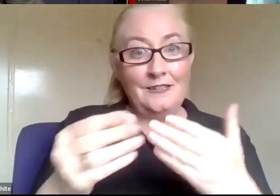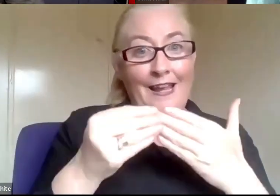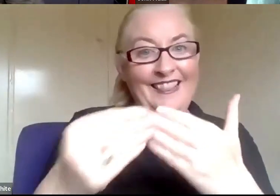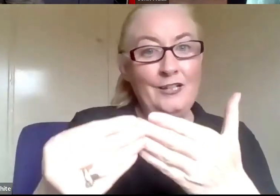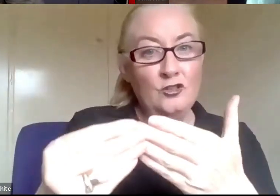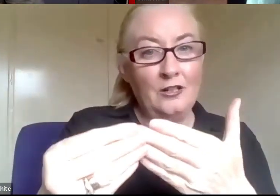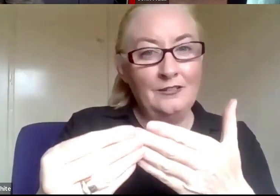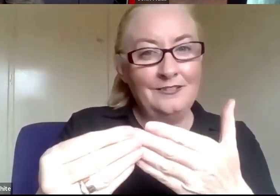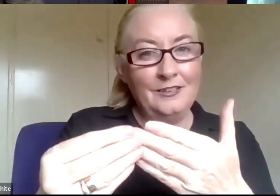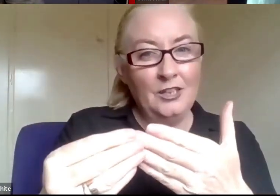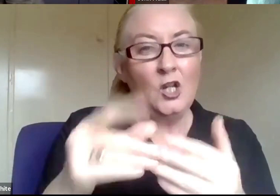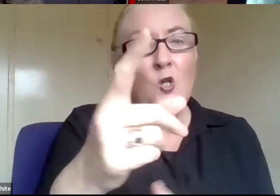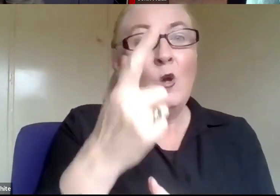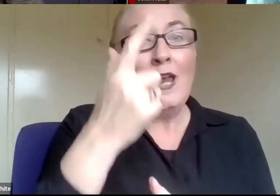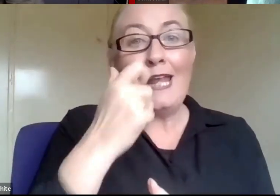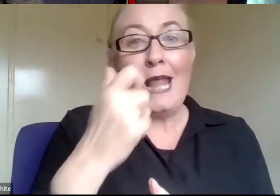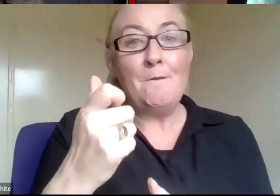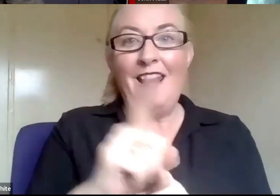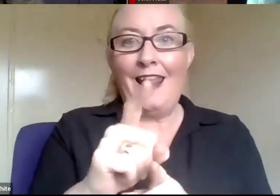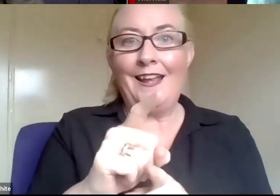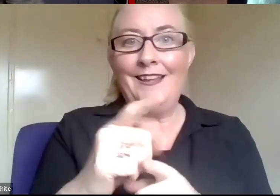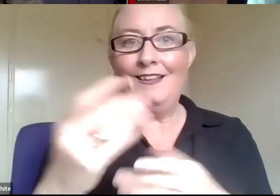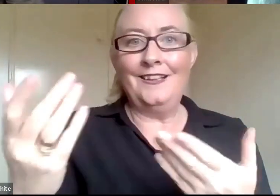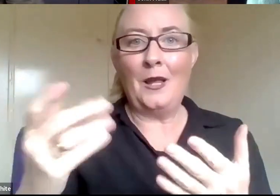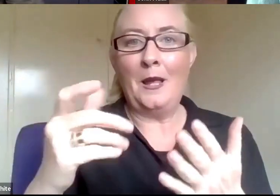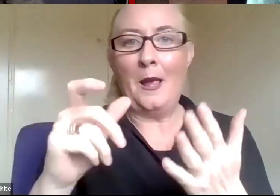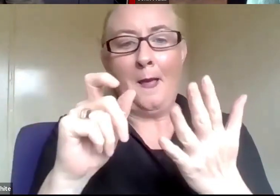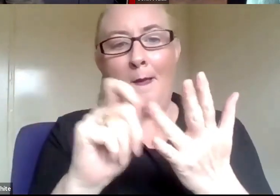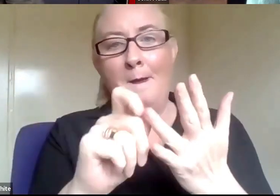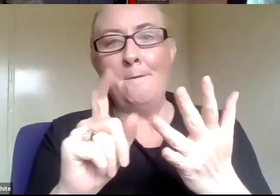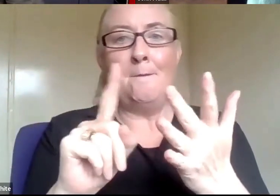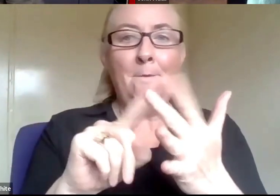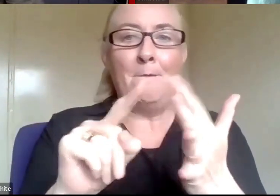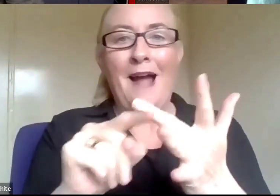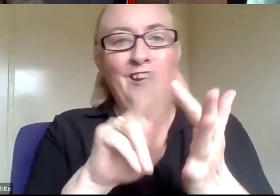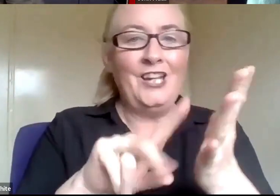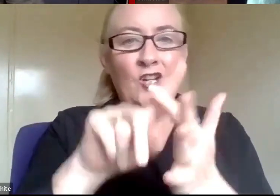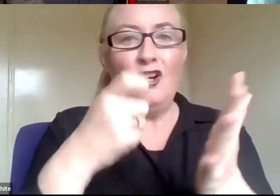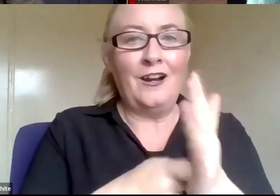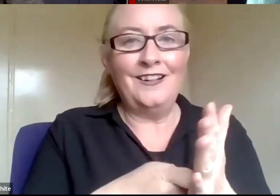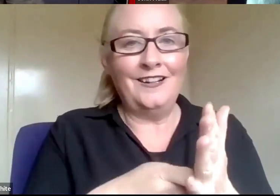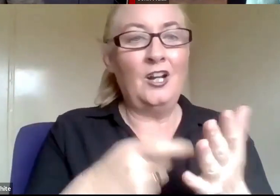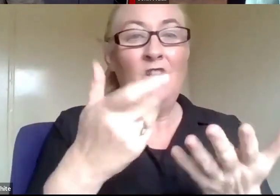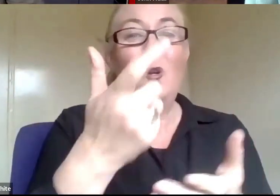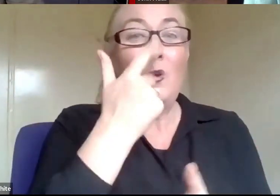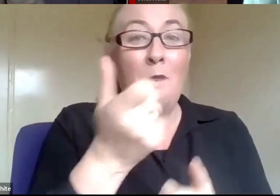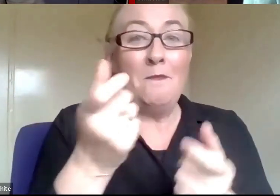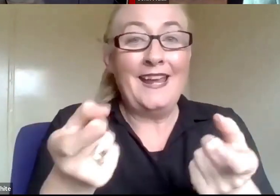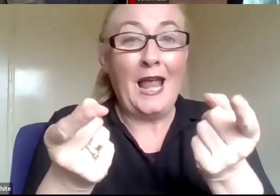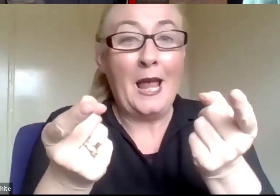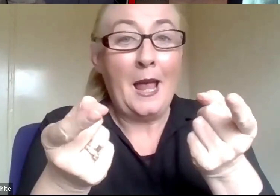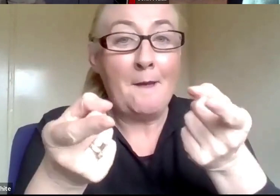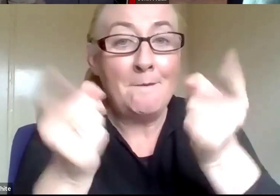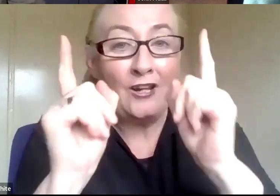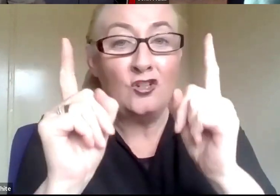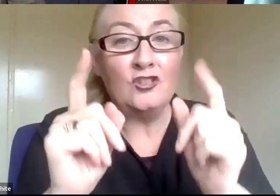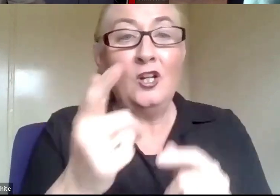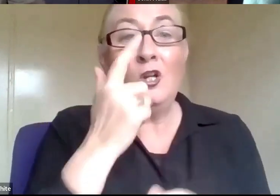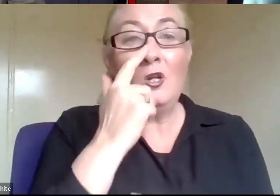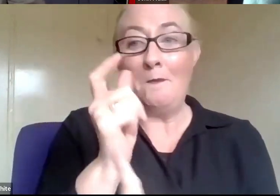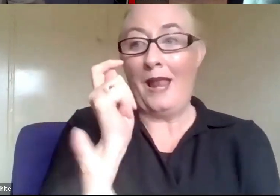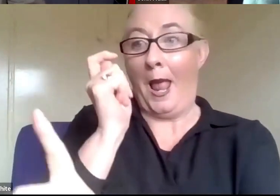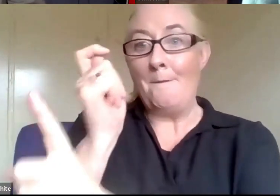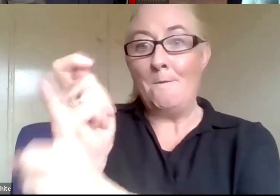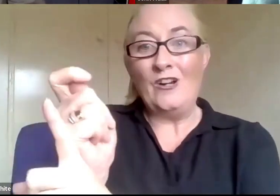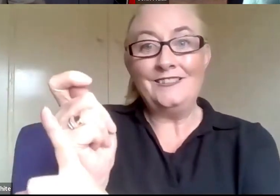be appointed to be a manager, you can be appointed to be a commanding officer, you can be appointed to be a head teacher,